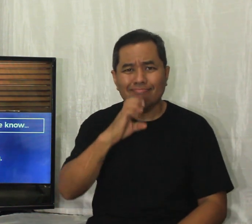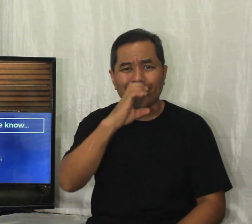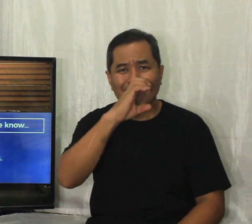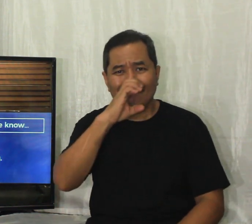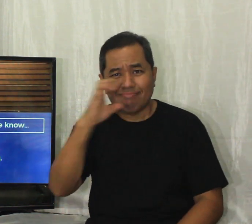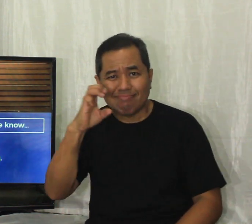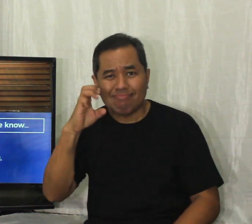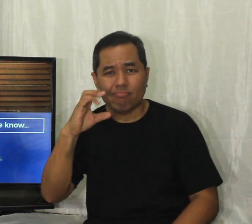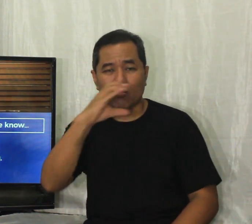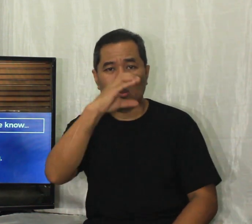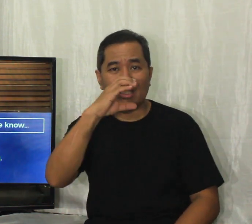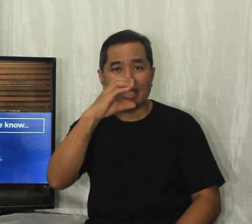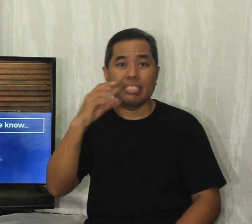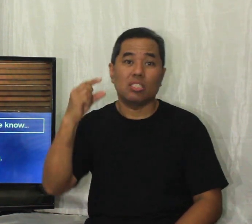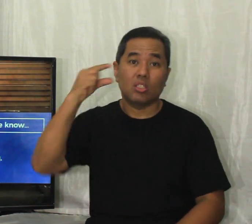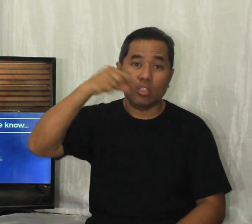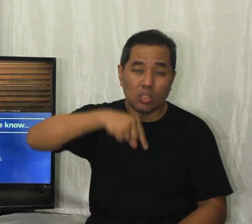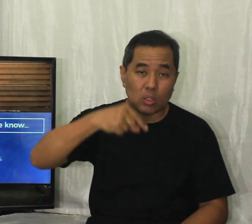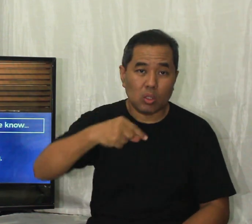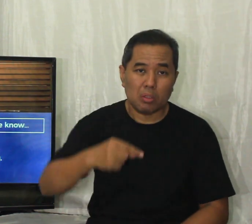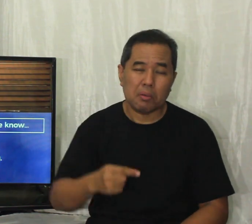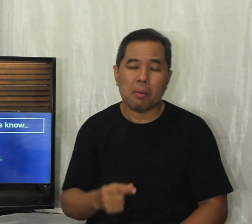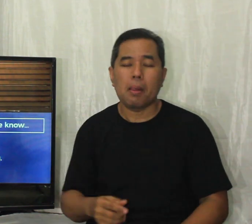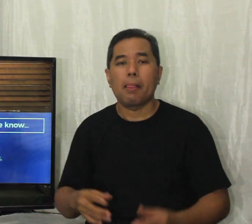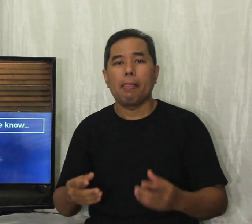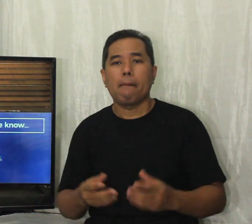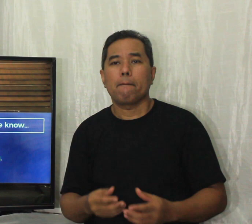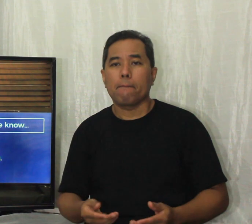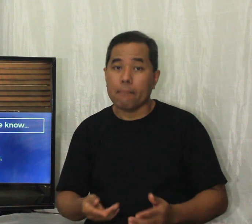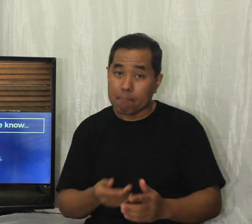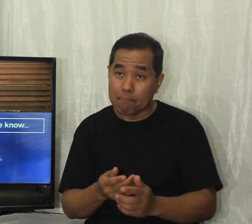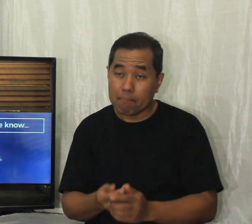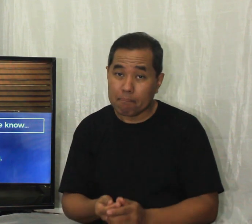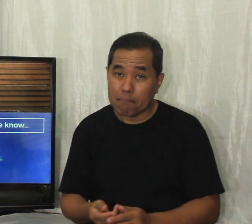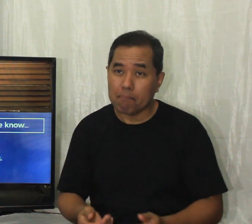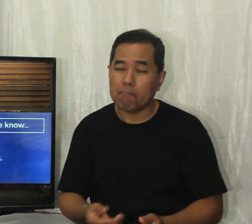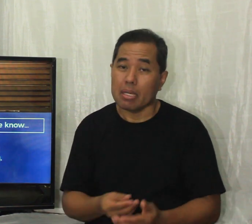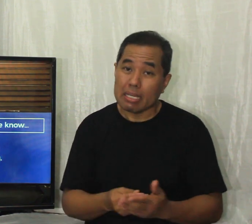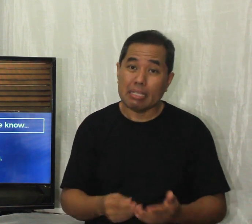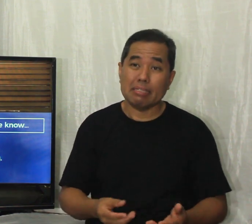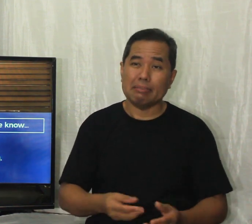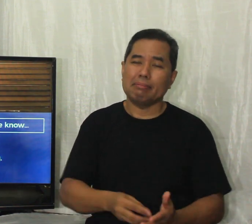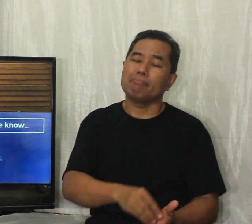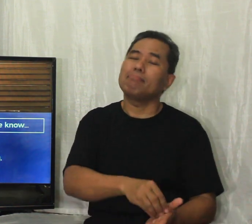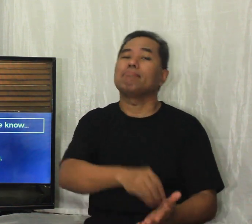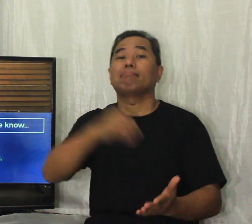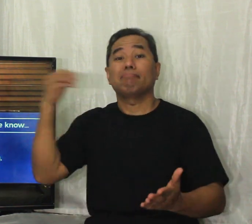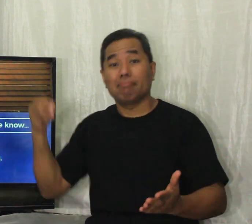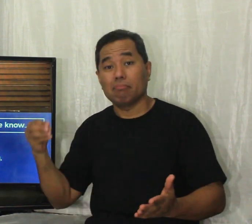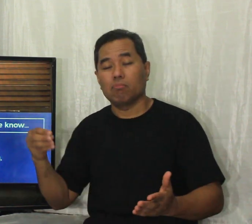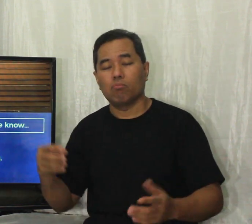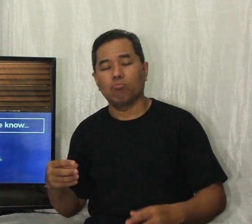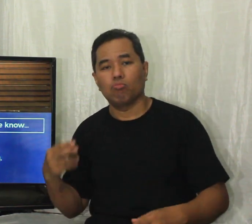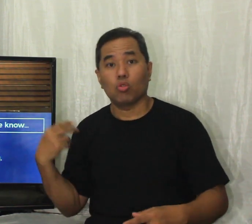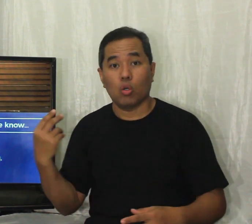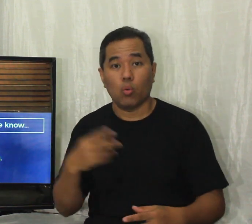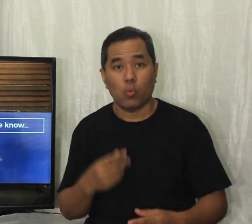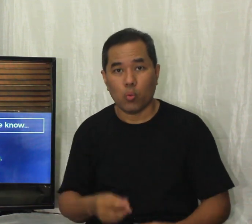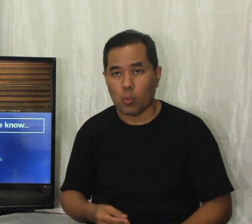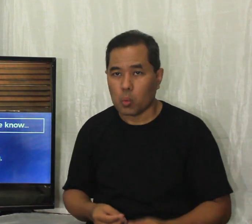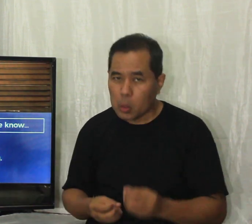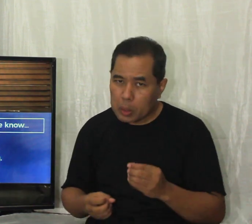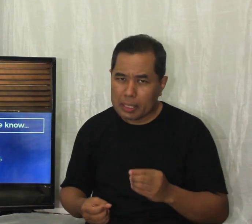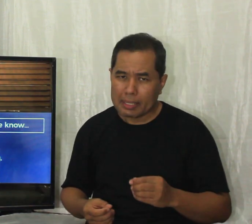know why we keep doing what we do? Because we're obeying what Jesus said. We continue to preach the gospel, whether it is through